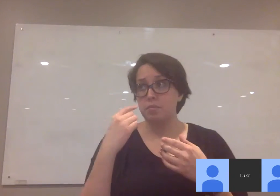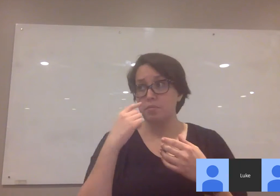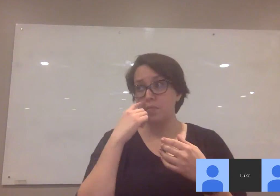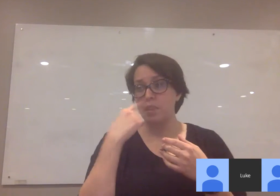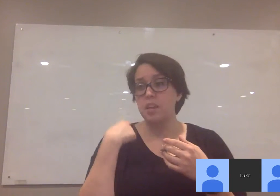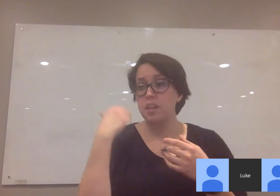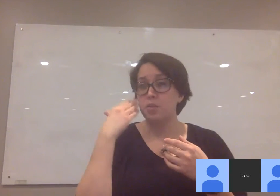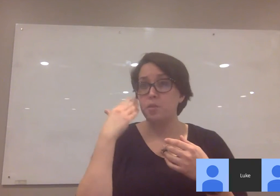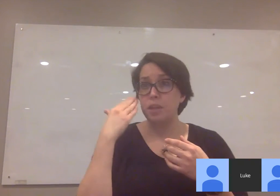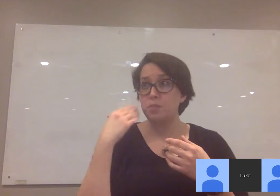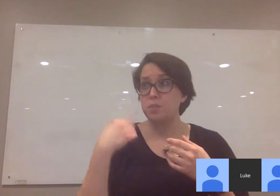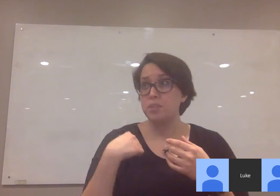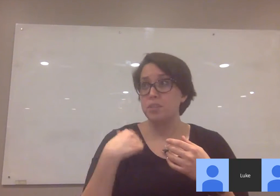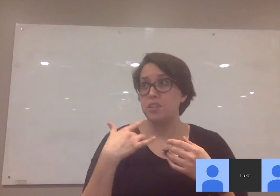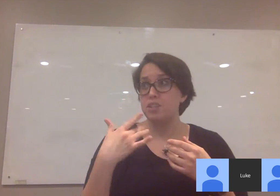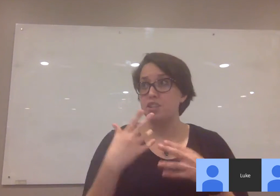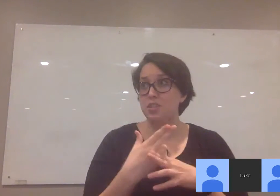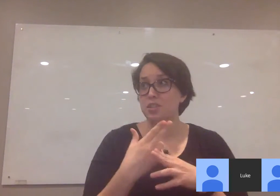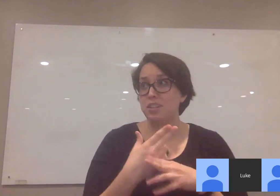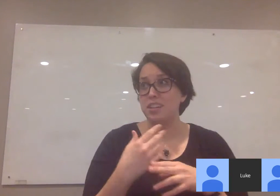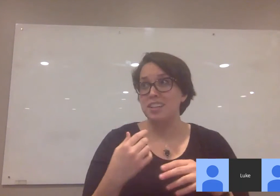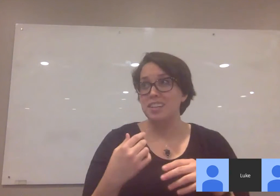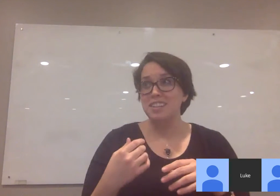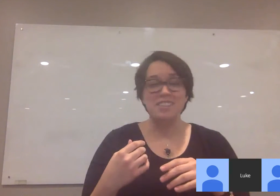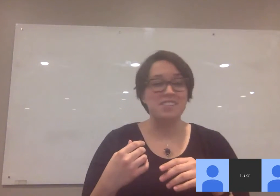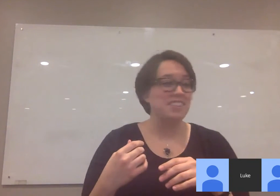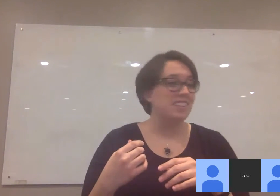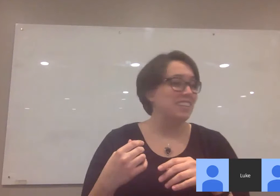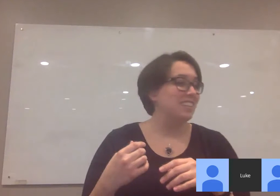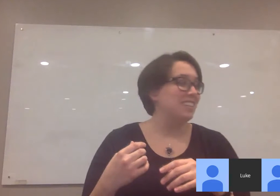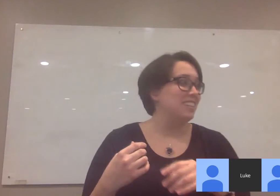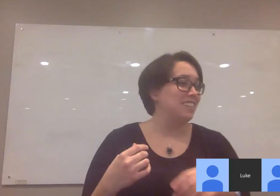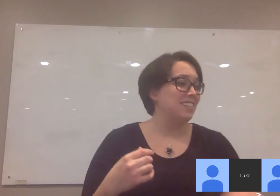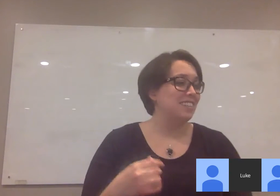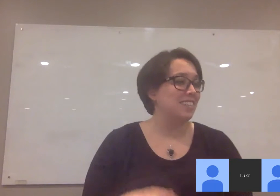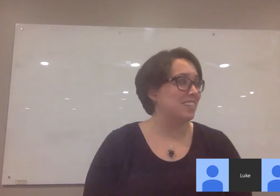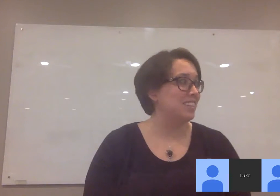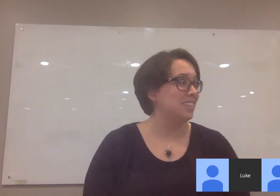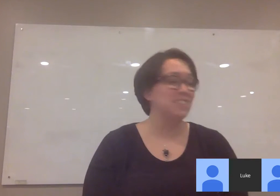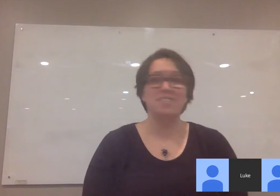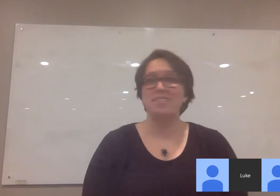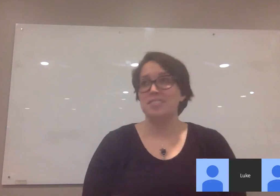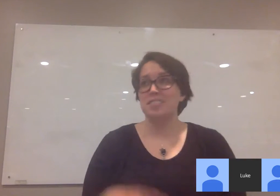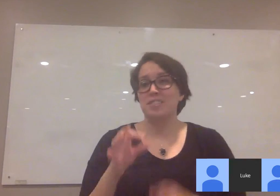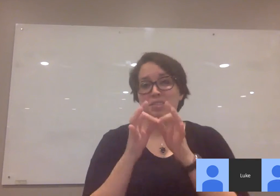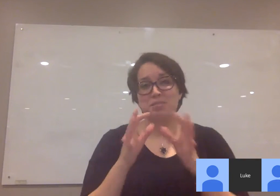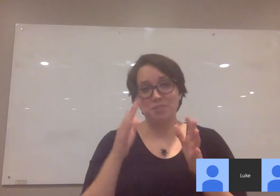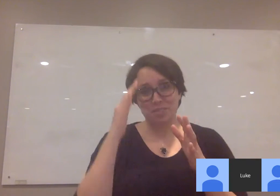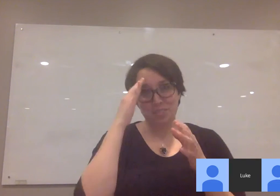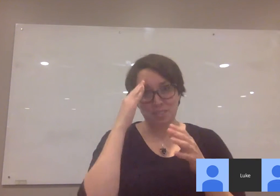I think I know the password because I usually use it a lot. yeah, that's So- what we are always on, is the guest network. Do you know how